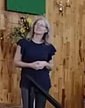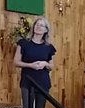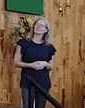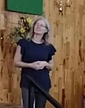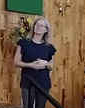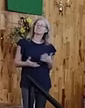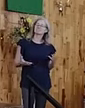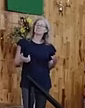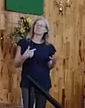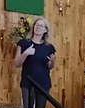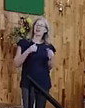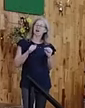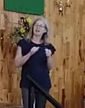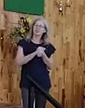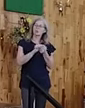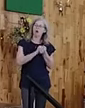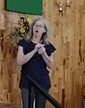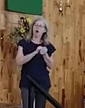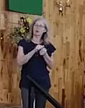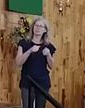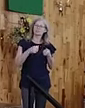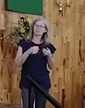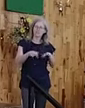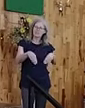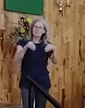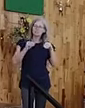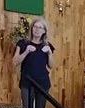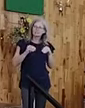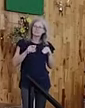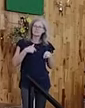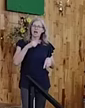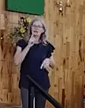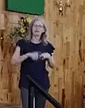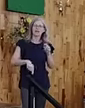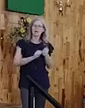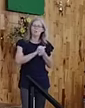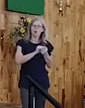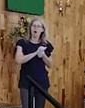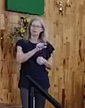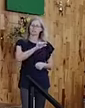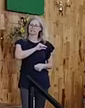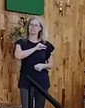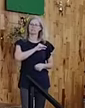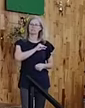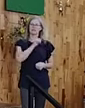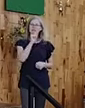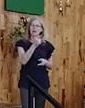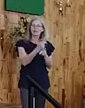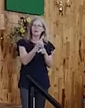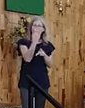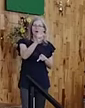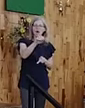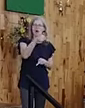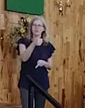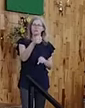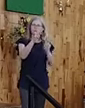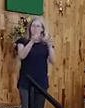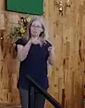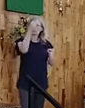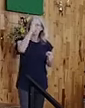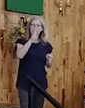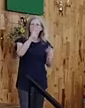I can wash the sheets. I cannot wash the guilt of not caring for one of God's